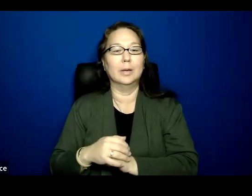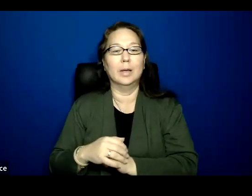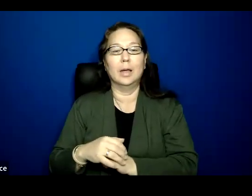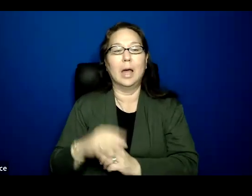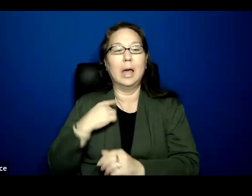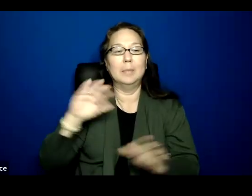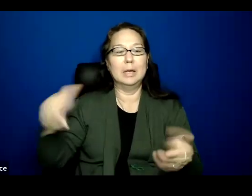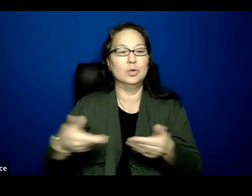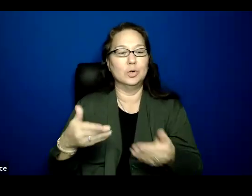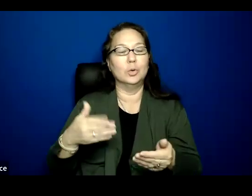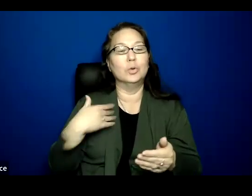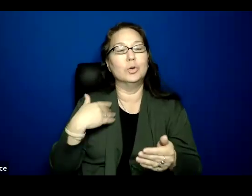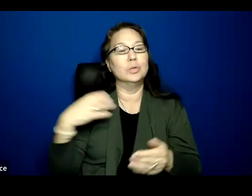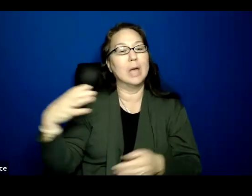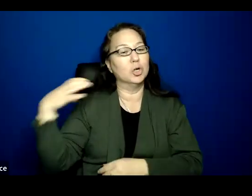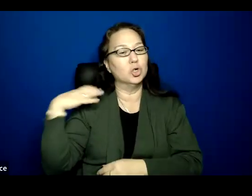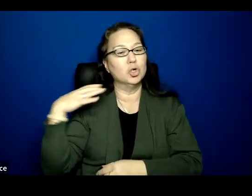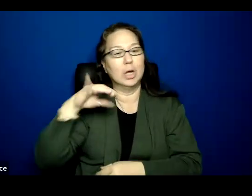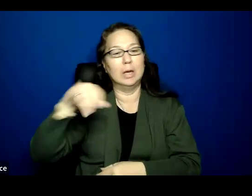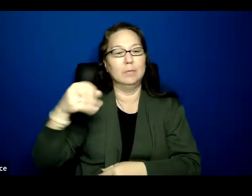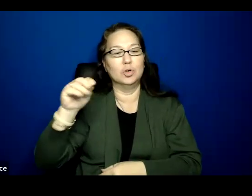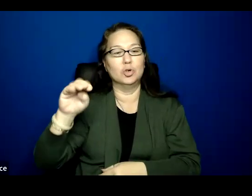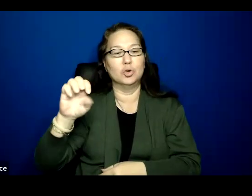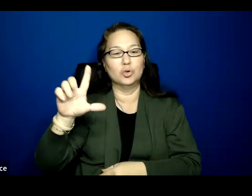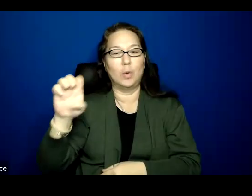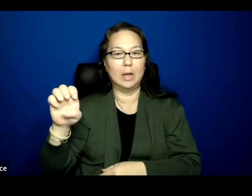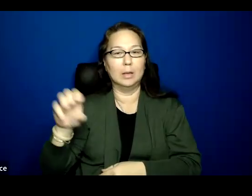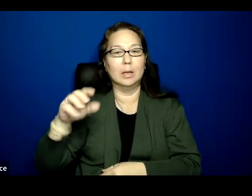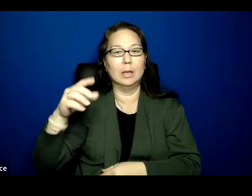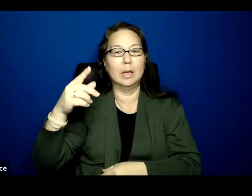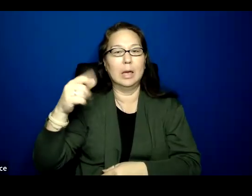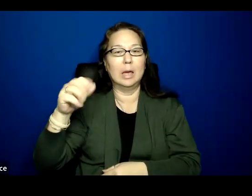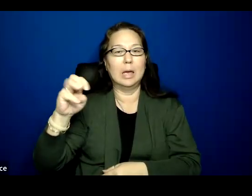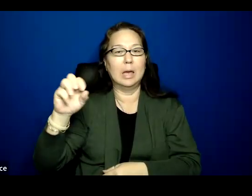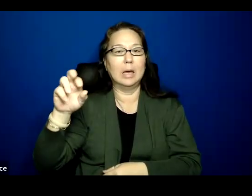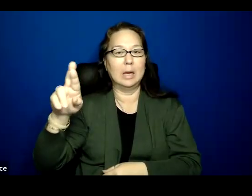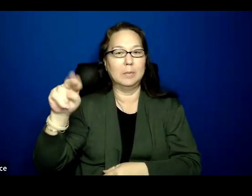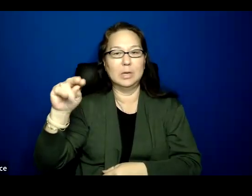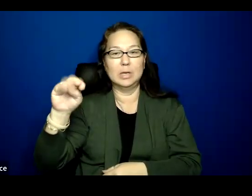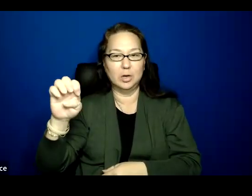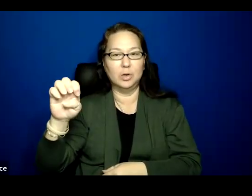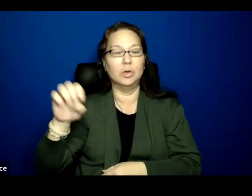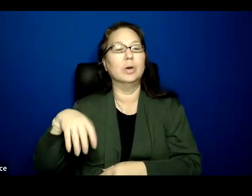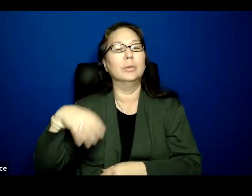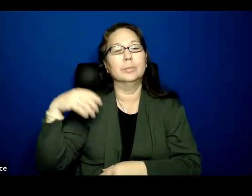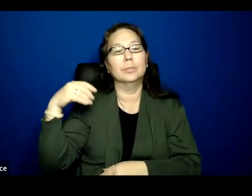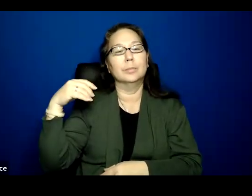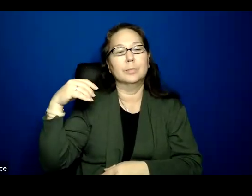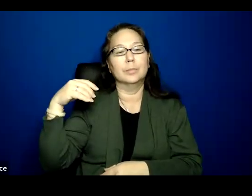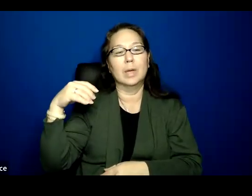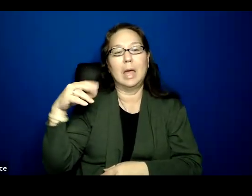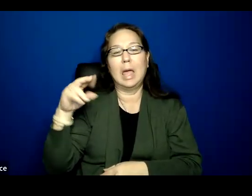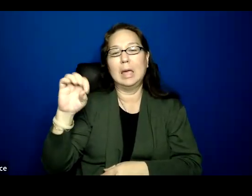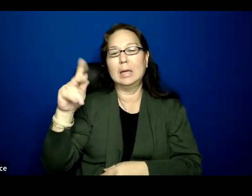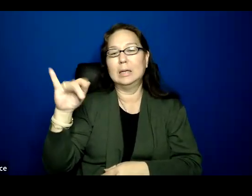Angela Headley Mitchell, and our school leaders, Nikki Wells of the Russell Elementary School and Sharika King of the